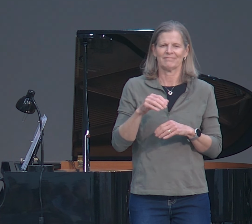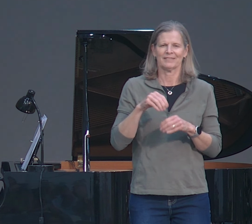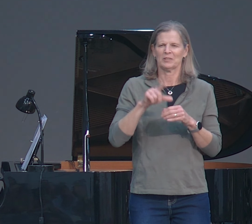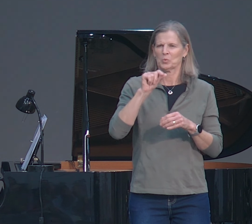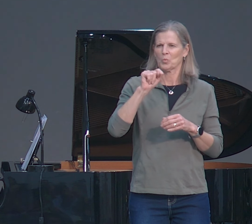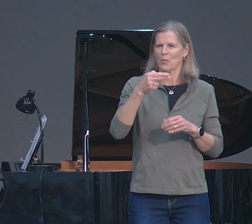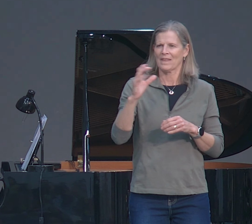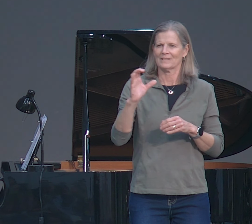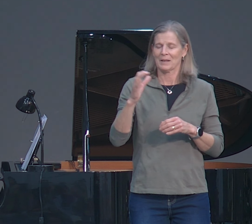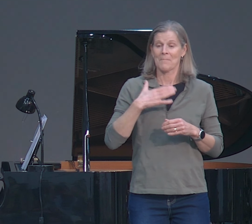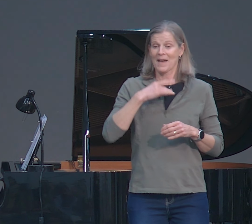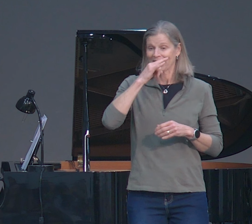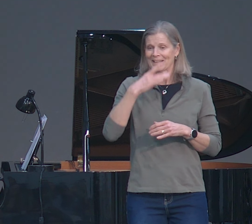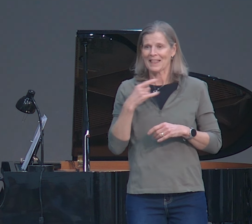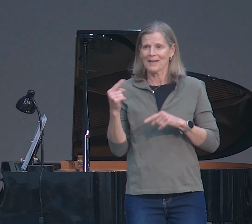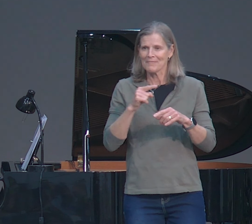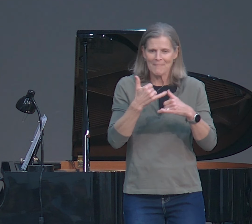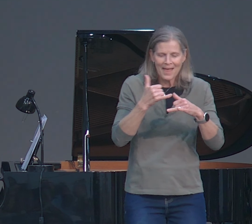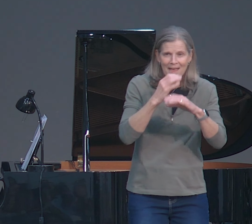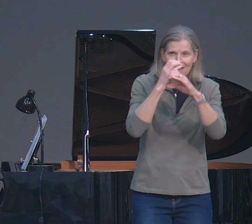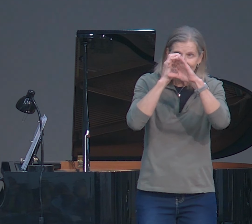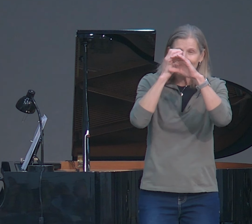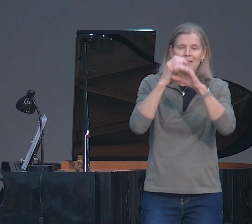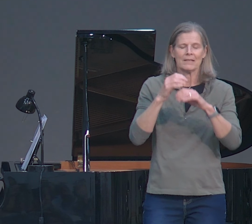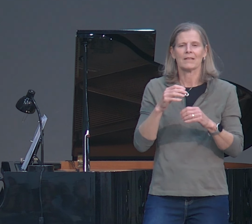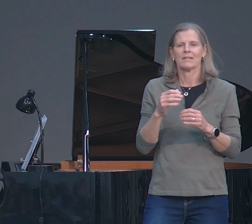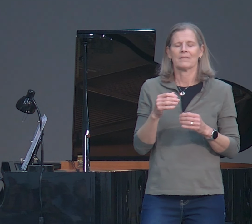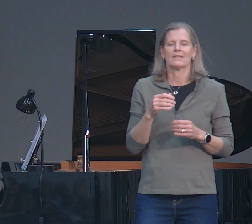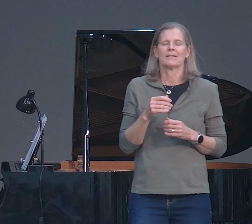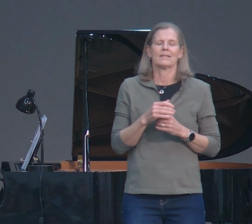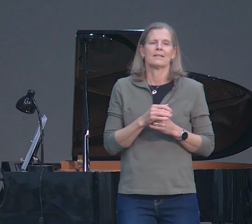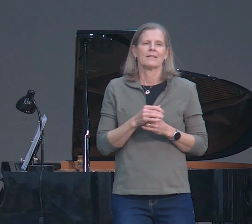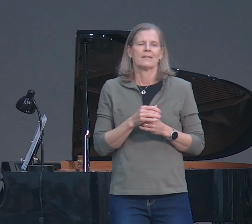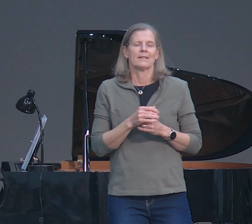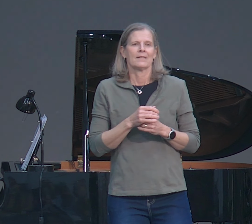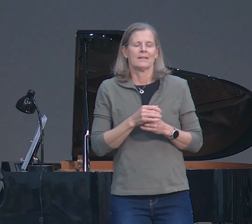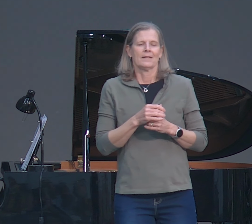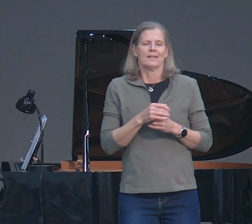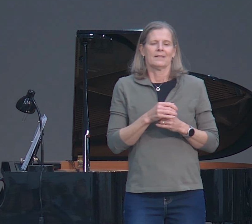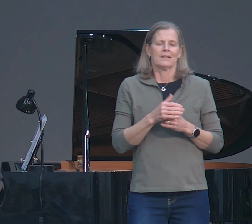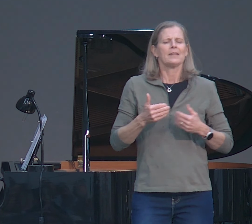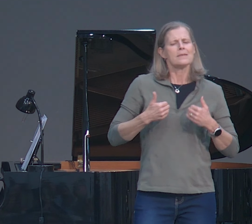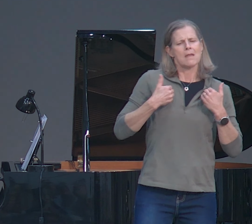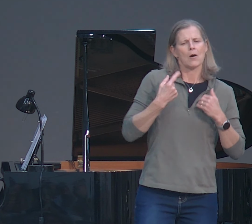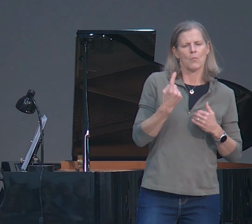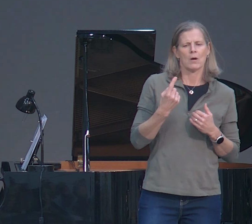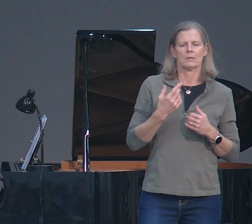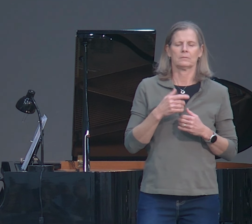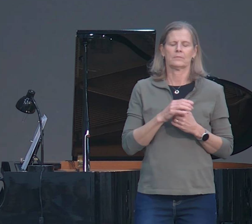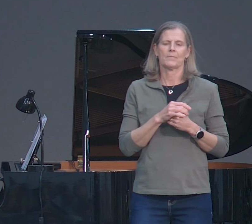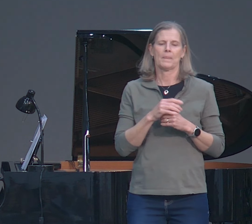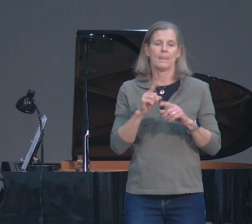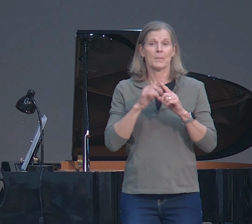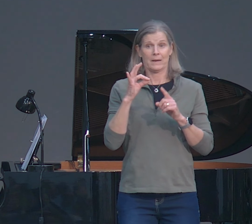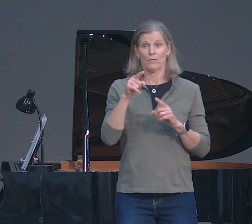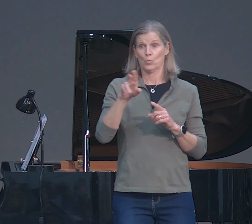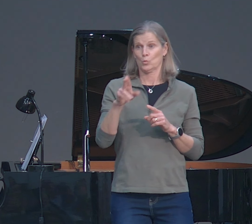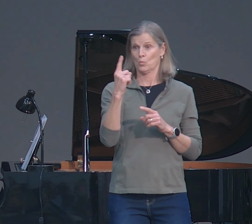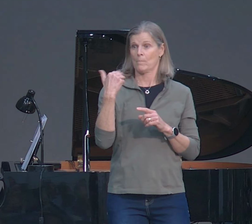My kids like to come play with it. At least the smaller ones do. Tommy, you're a little too big for that now. But if you've ever used one, you